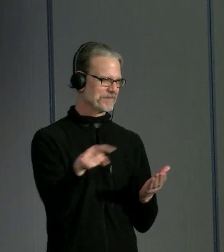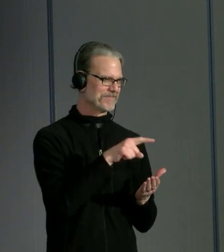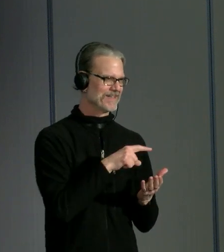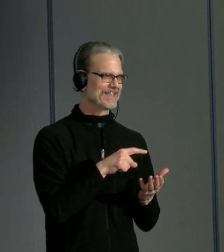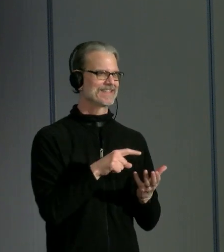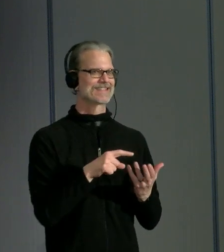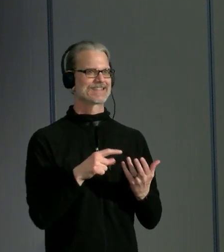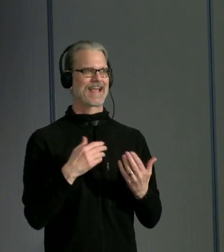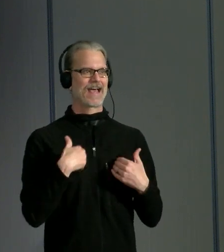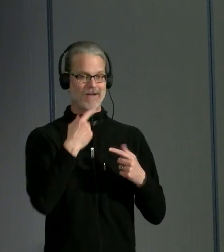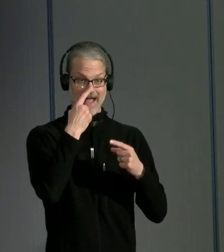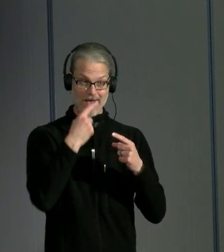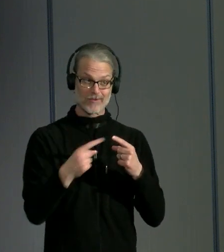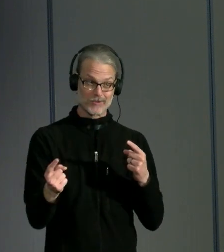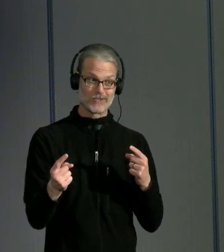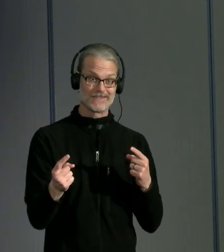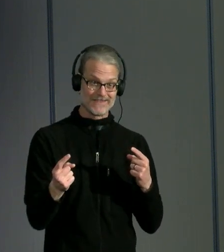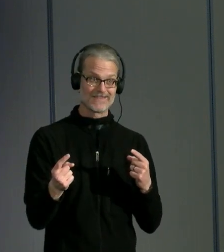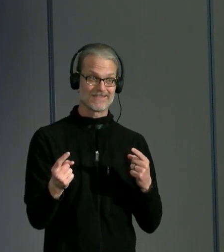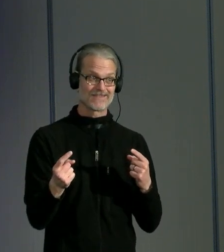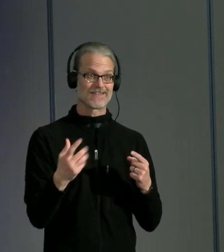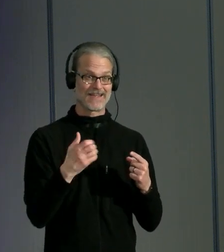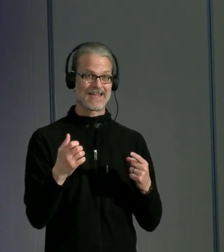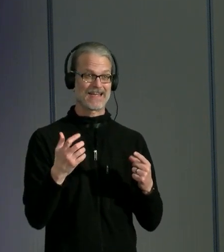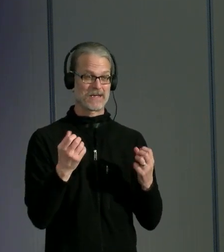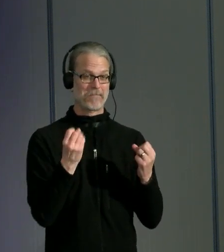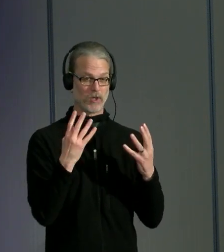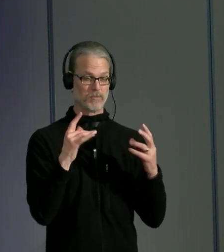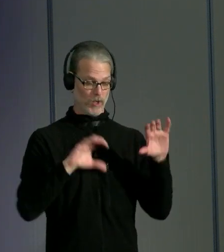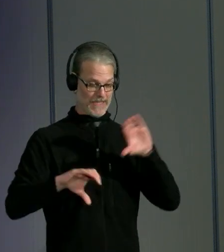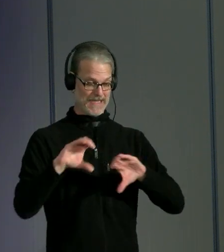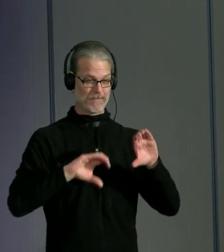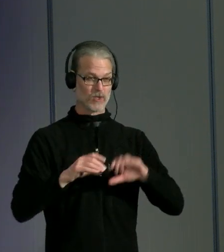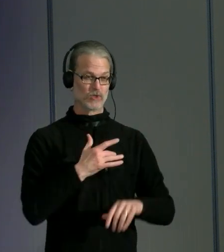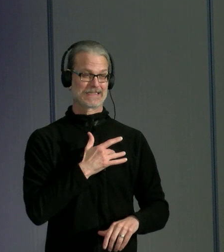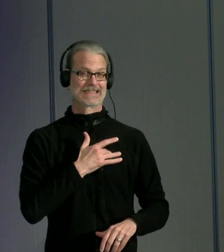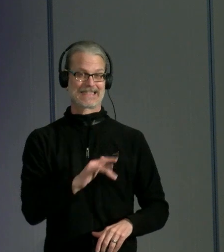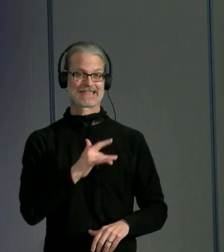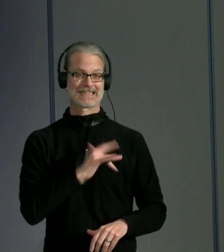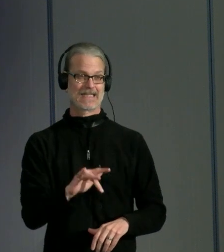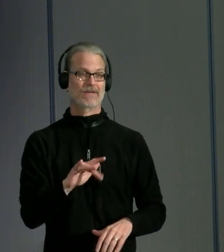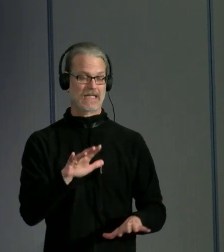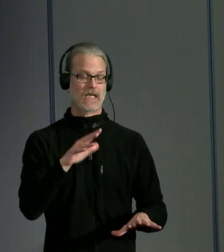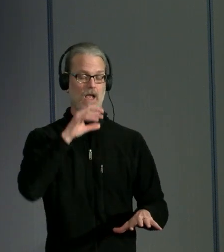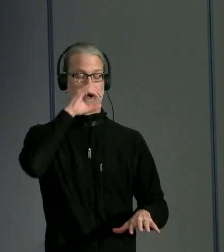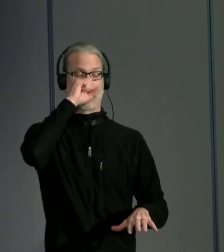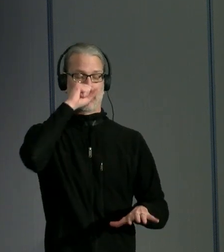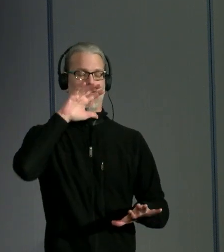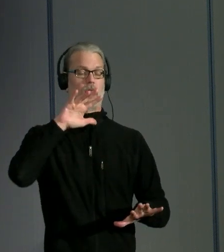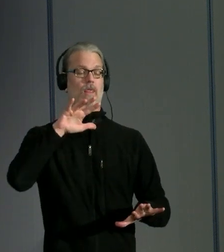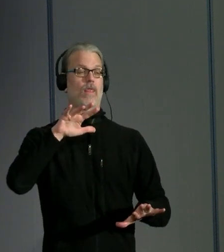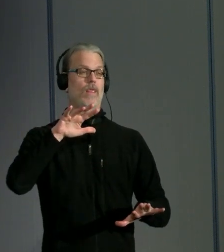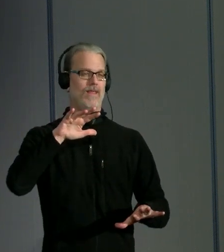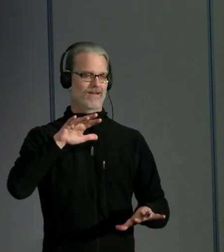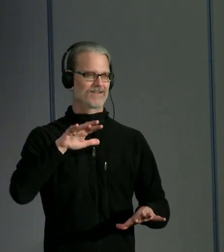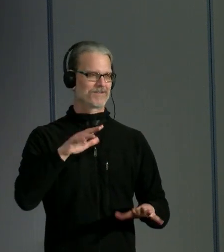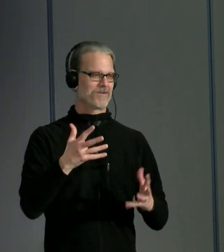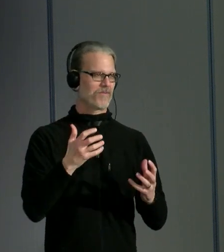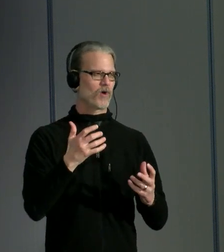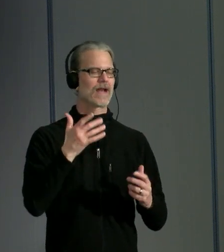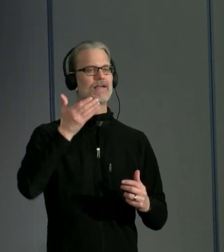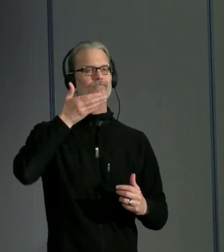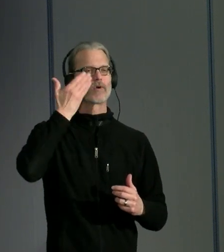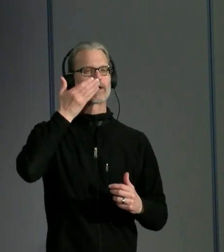non-apparent disability of allergies and multiple chemical sensitivity, and kind of implementing that fragrance-free policy.